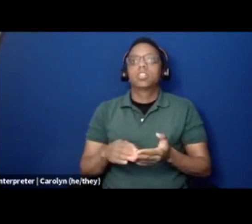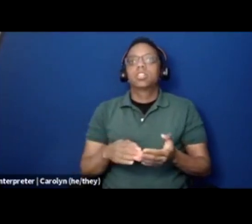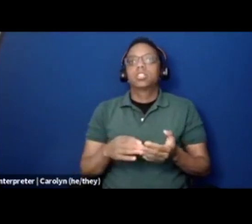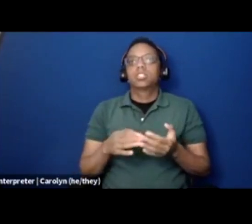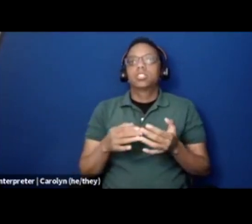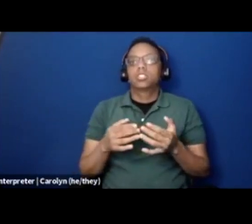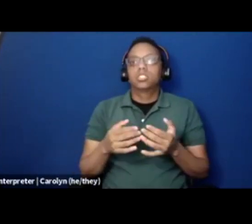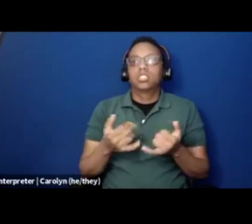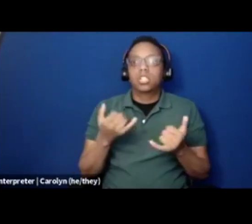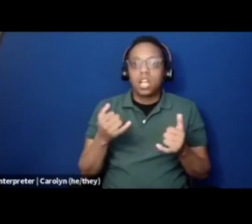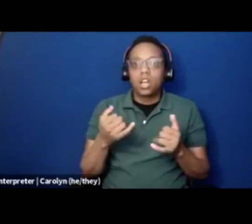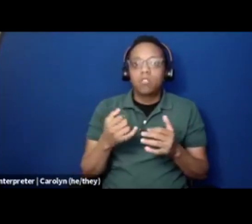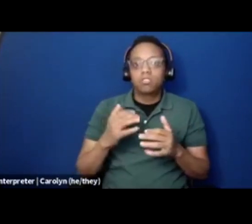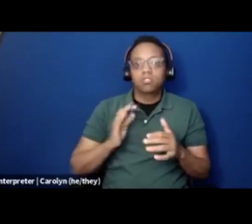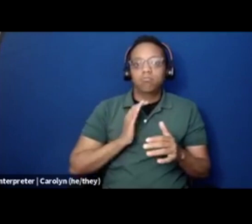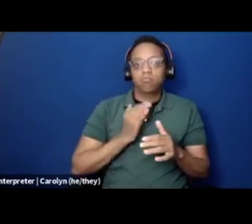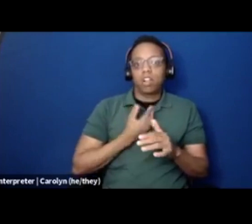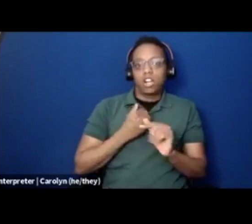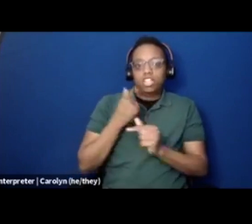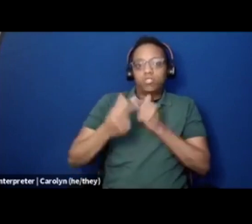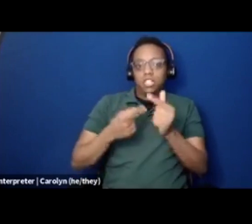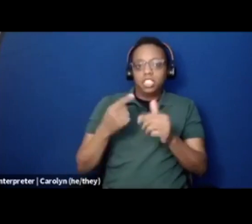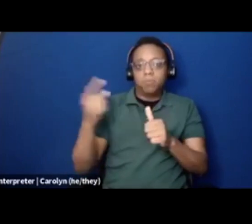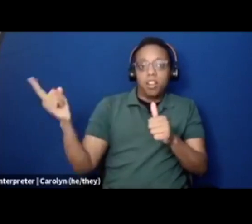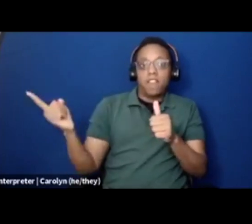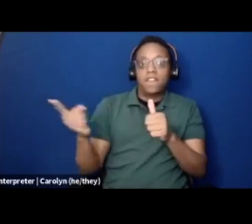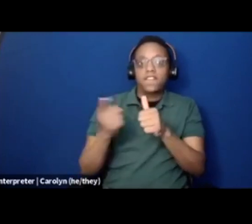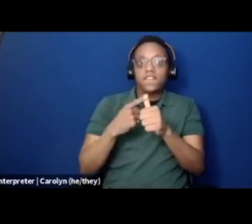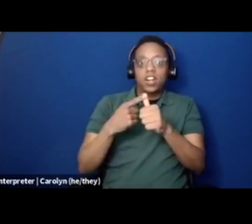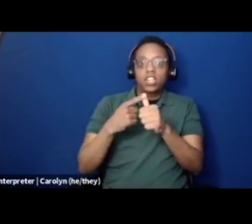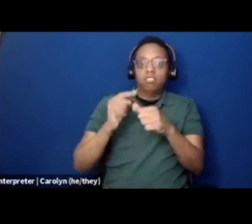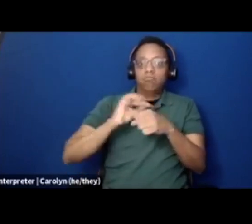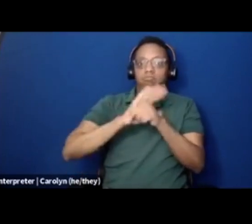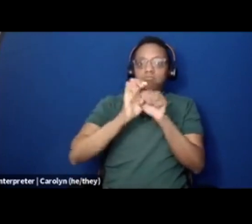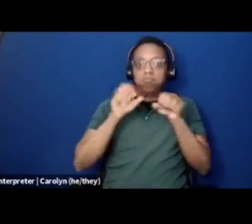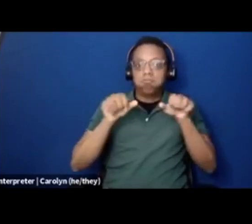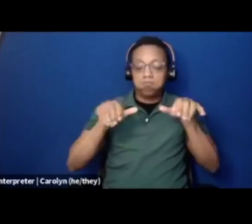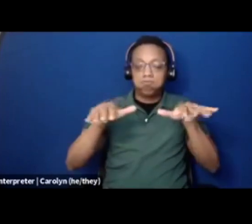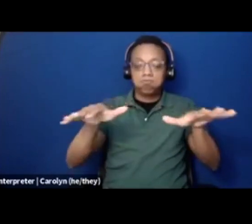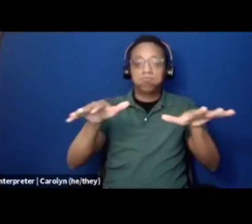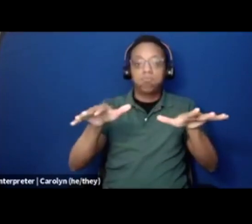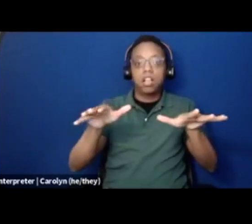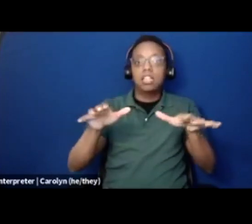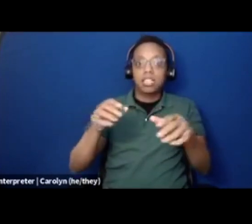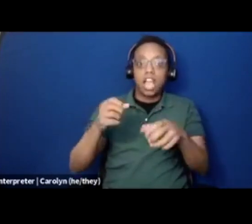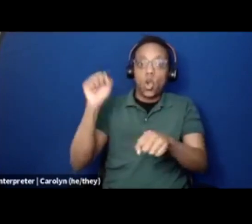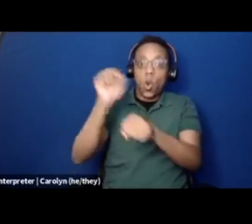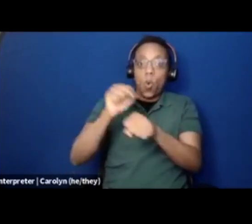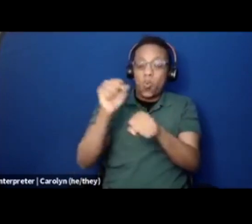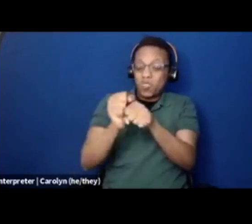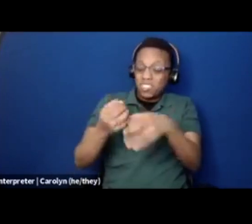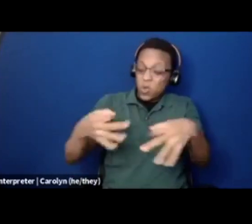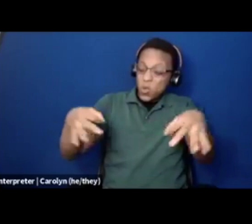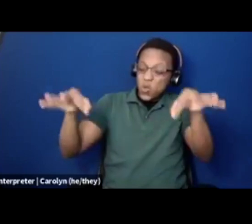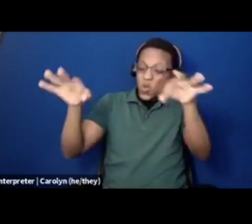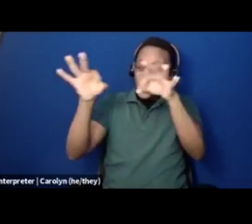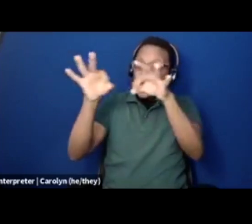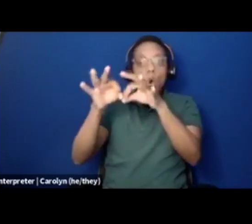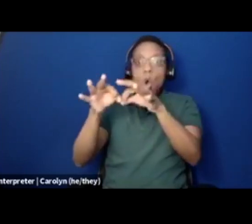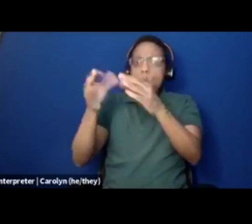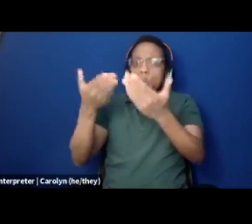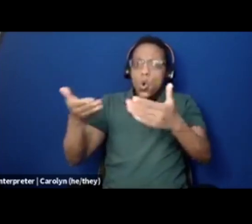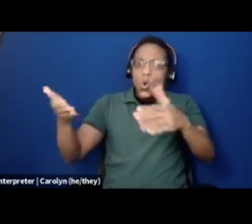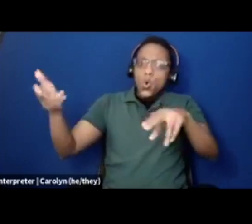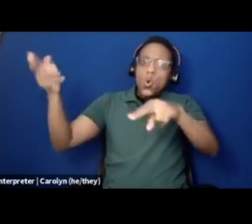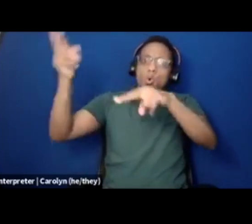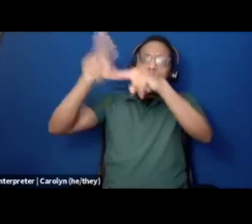lot of us generationally, it definitely shifted the urgency of the work that was needed, especially under the